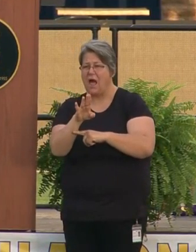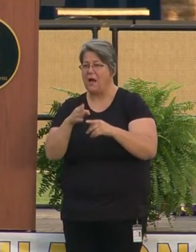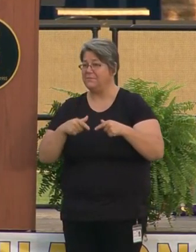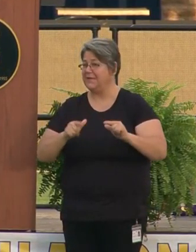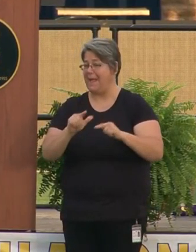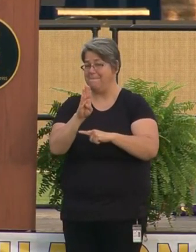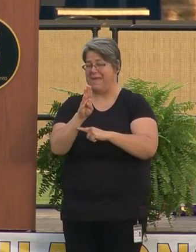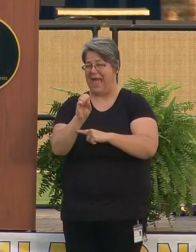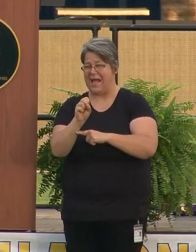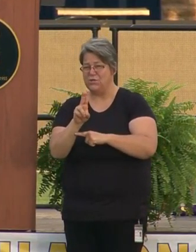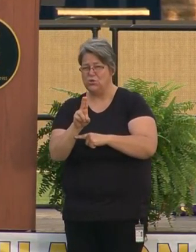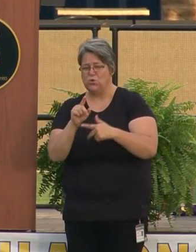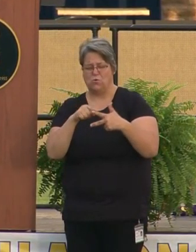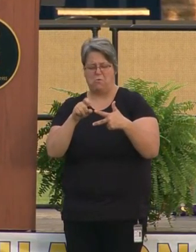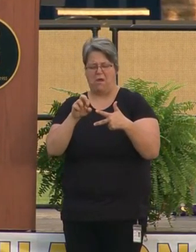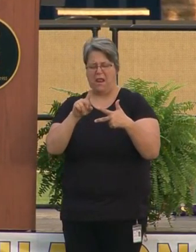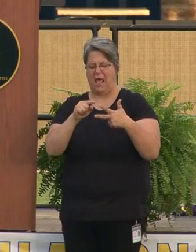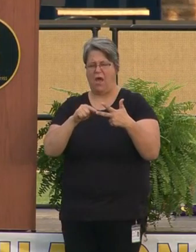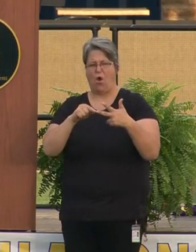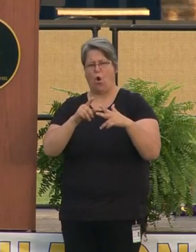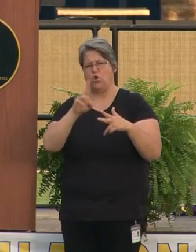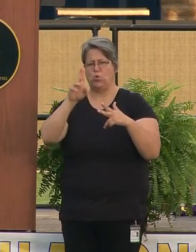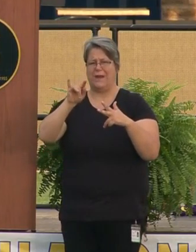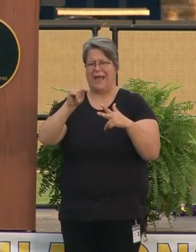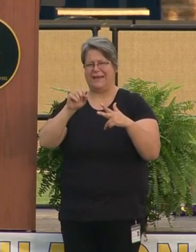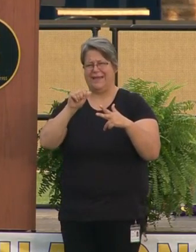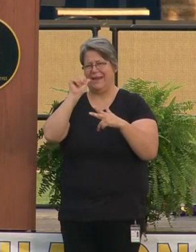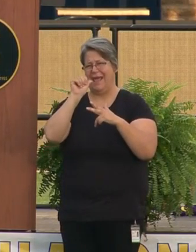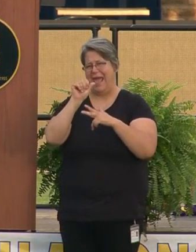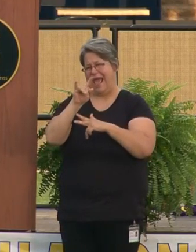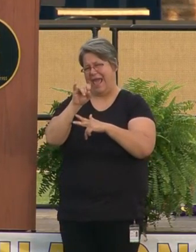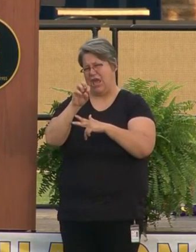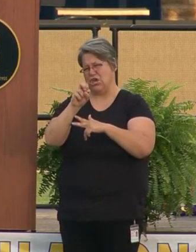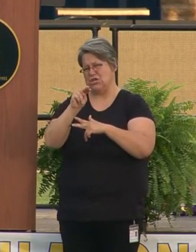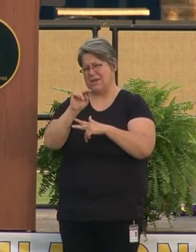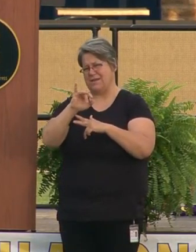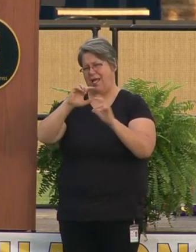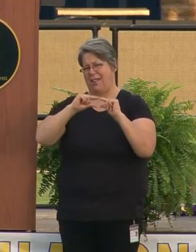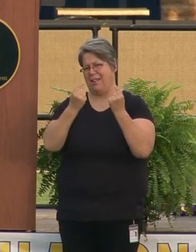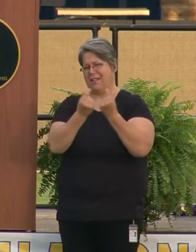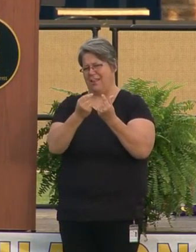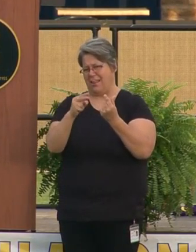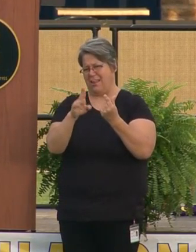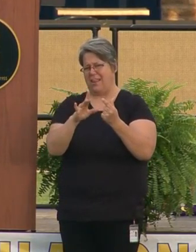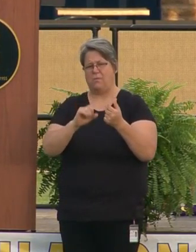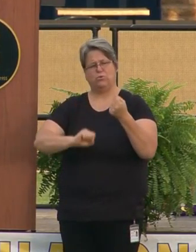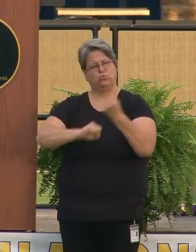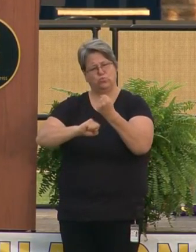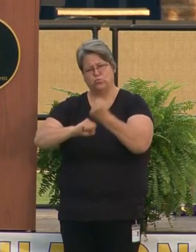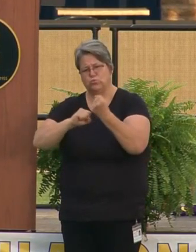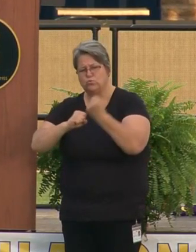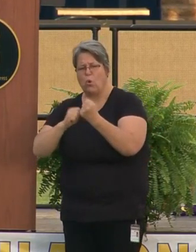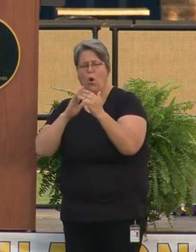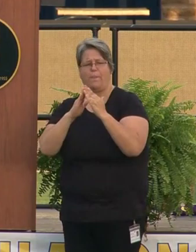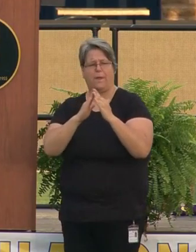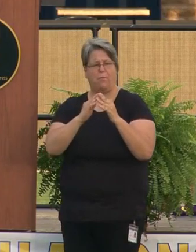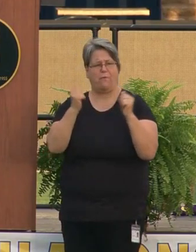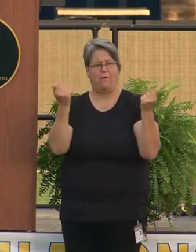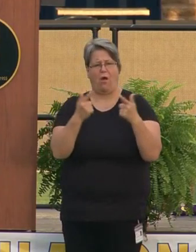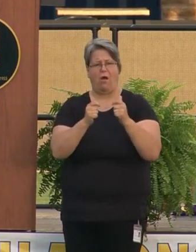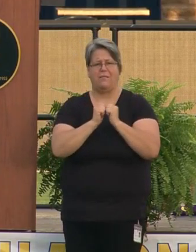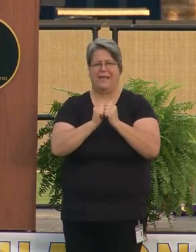BSU, Raza United, or United Asians Club. We came together as groups to support our communities, our affinity groups, and